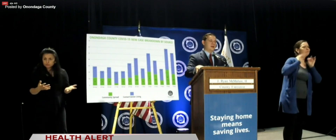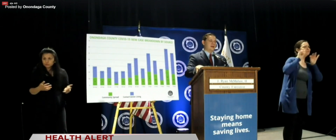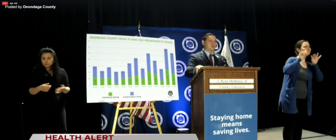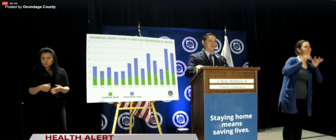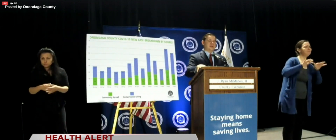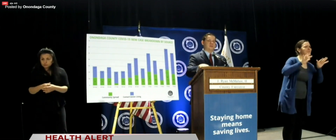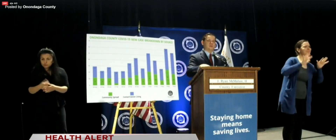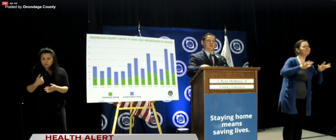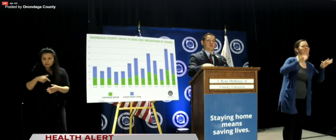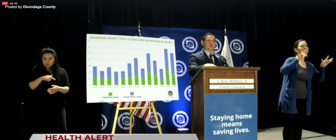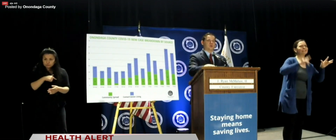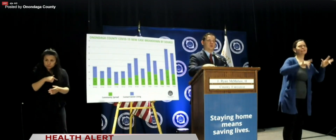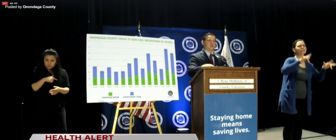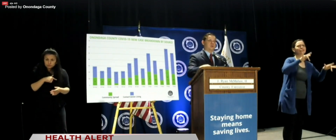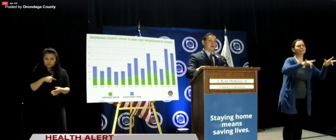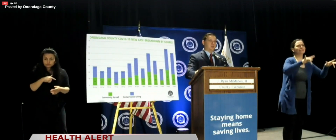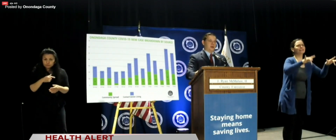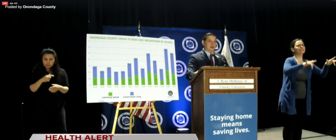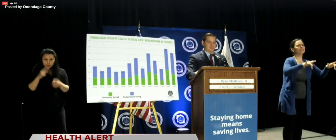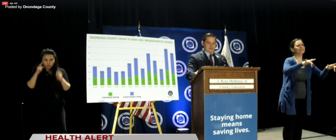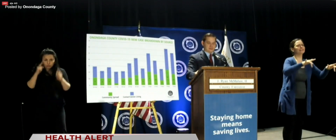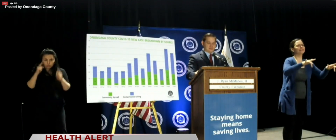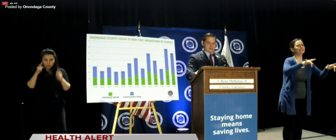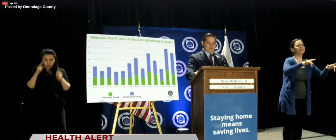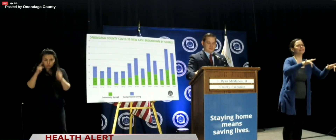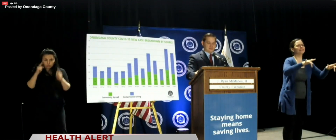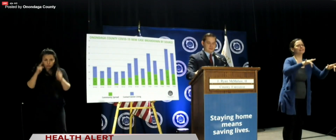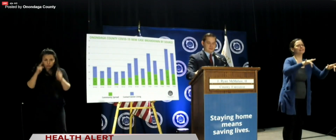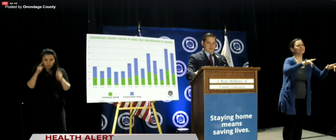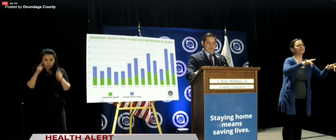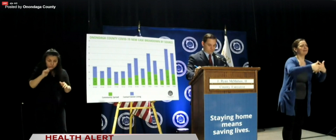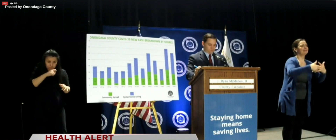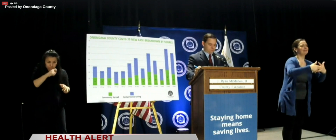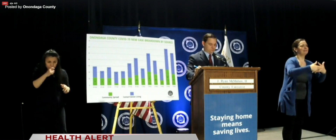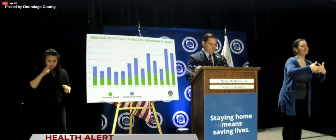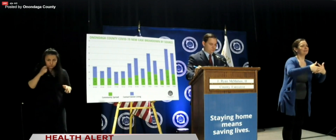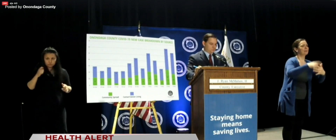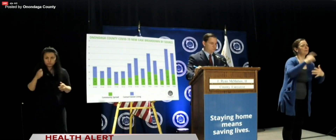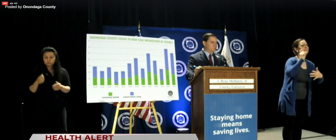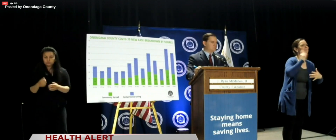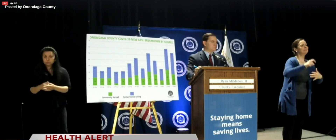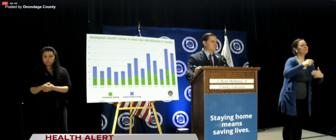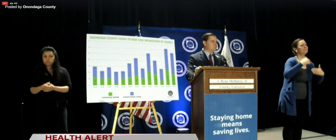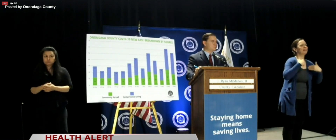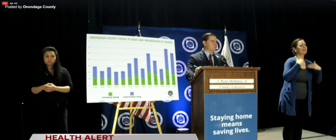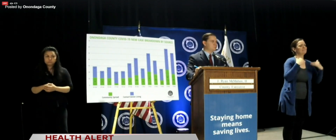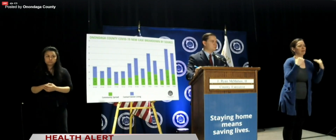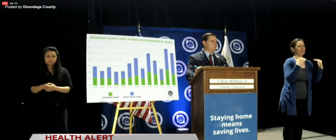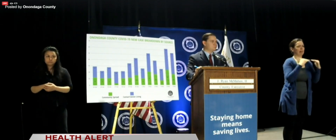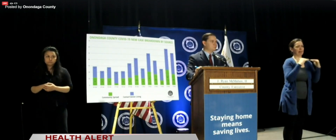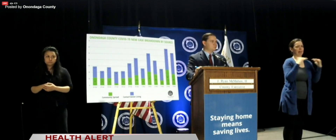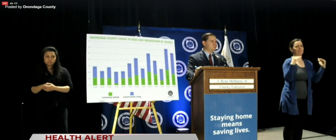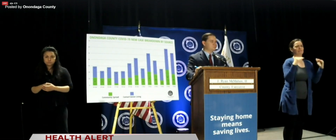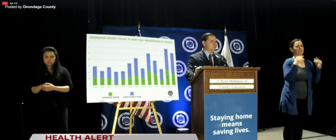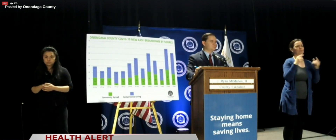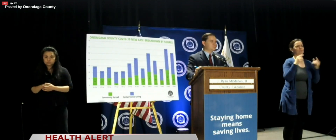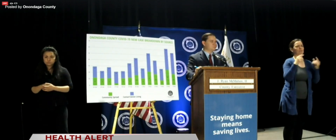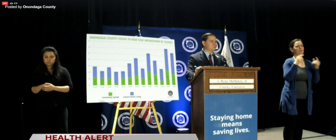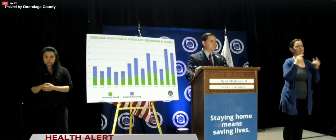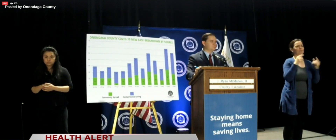and have a level of control over that process. Are you concerned then about the new locations that